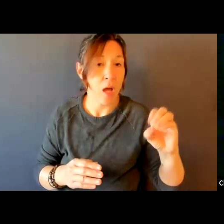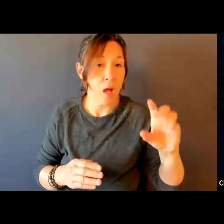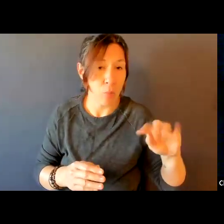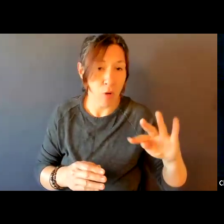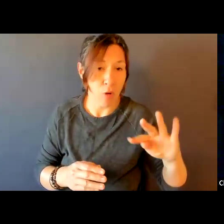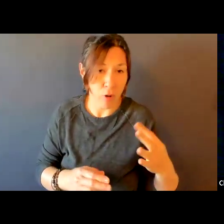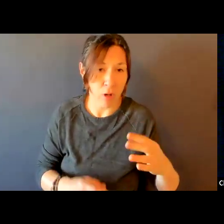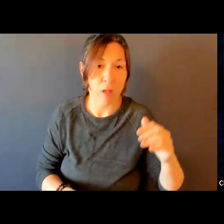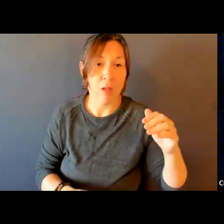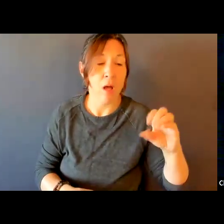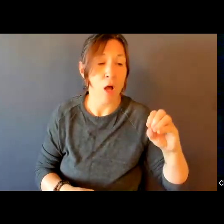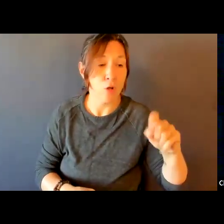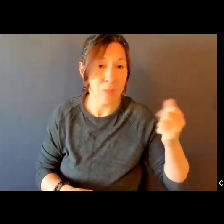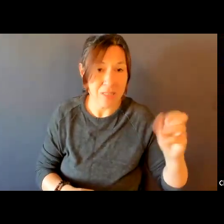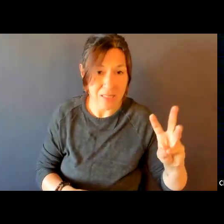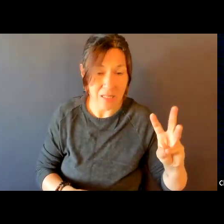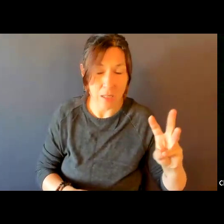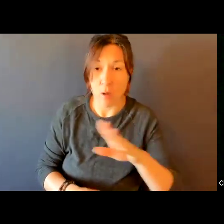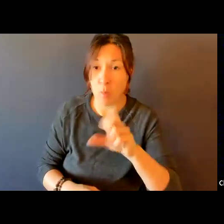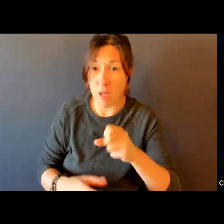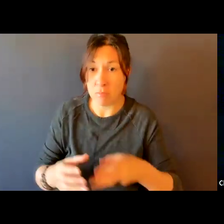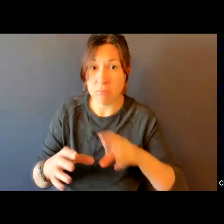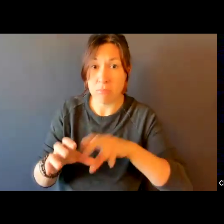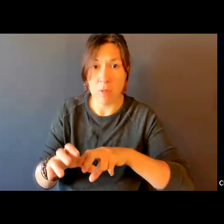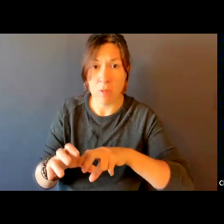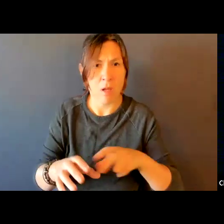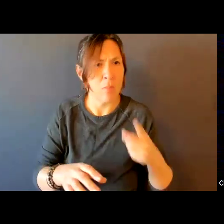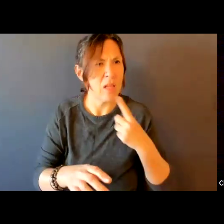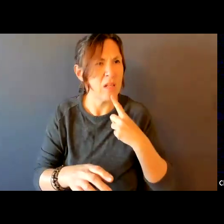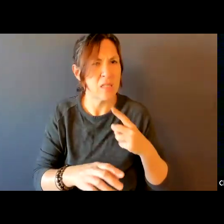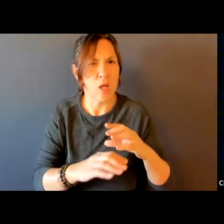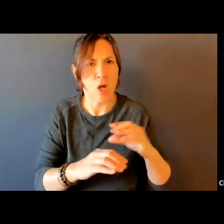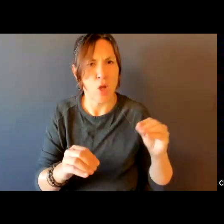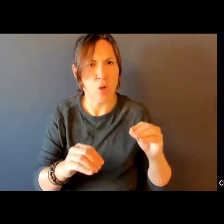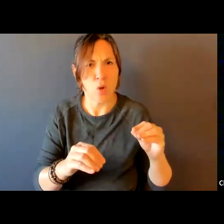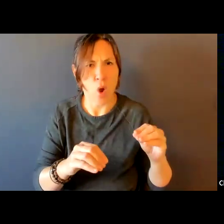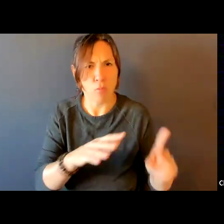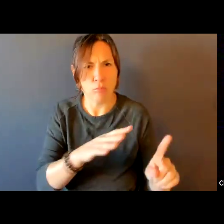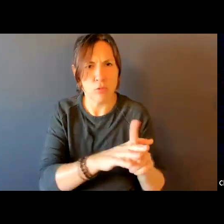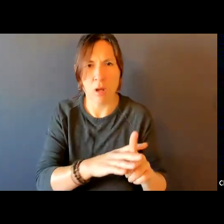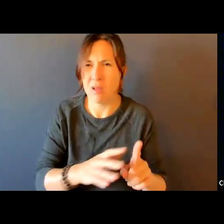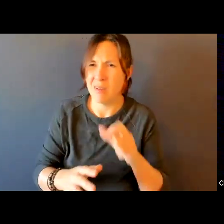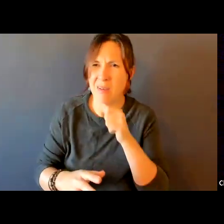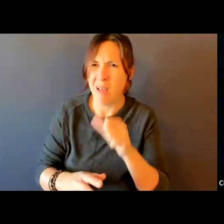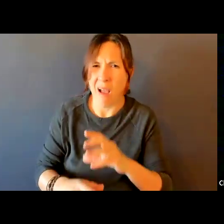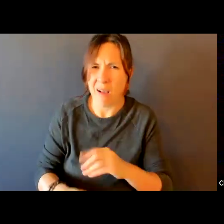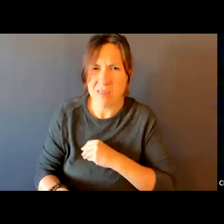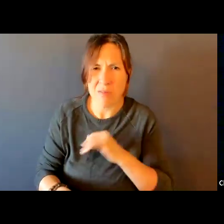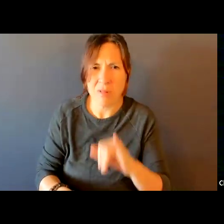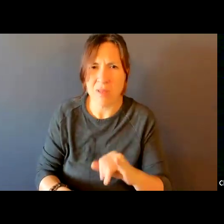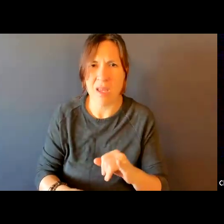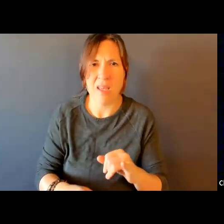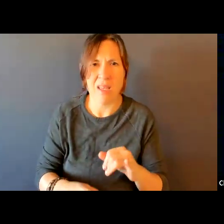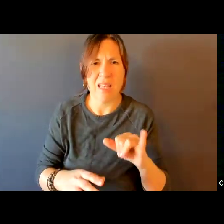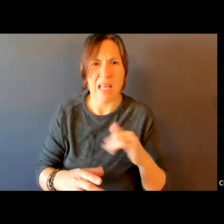he aborted the bus and he was marked as a no-show. This is highly unacceptable and a major